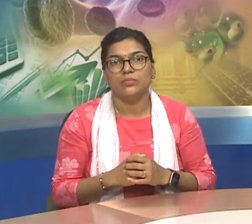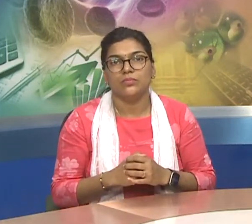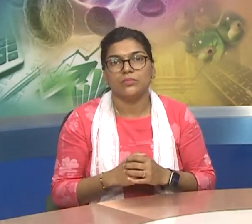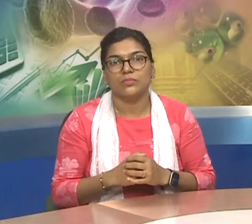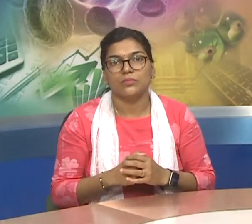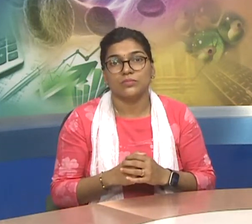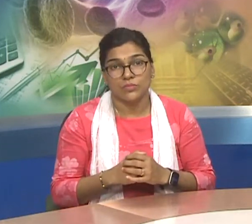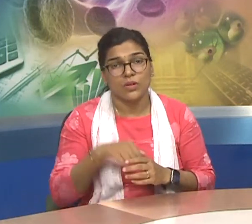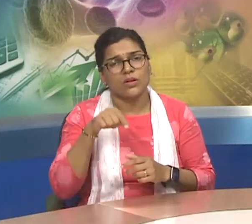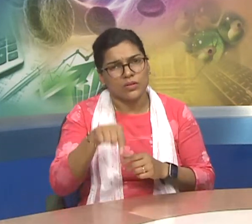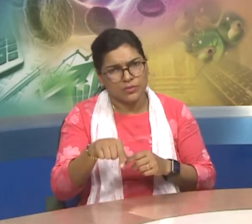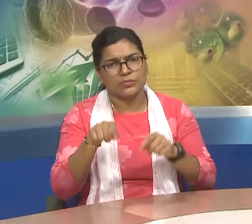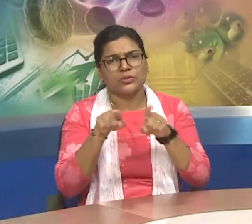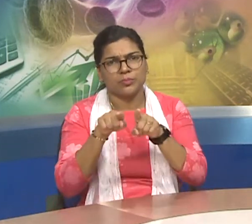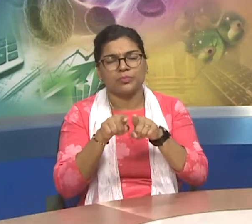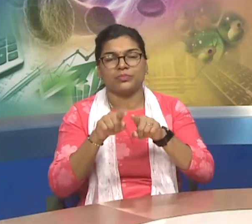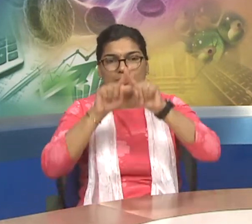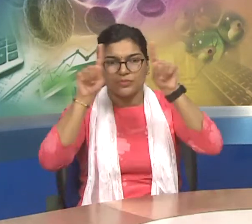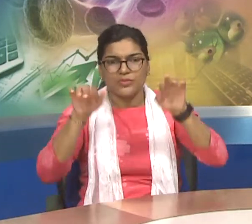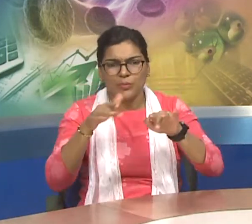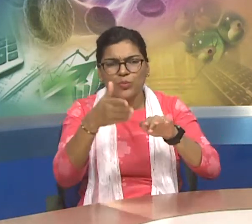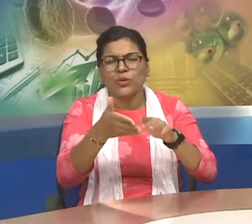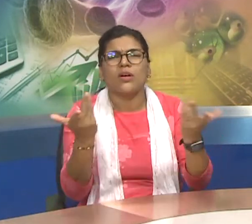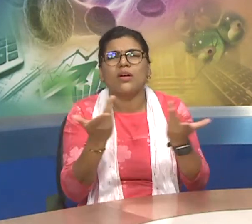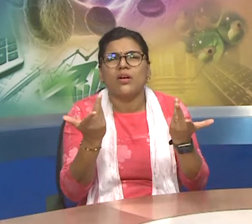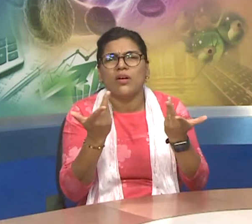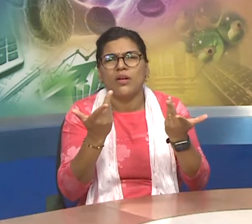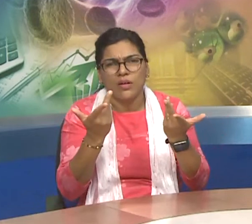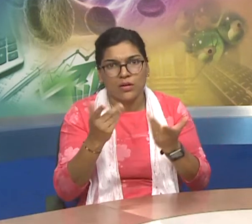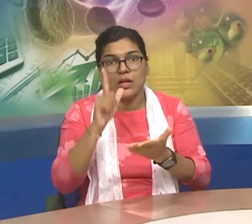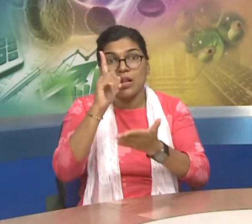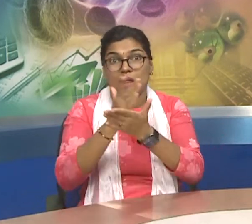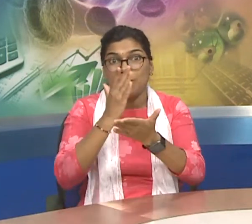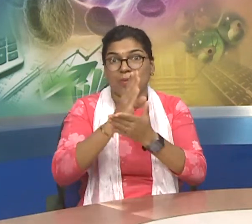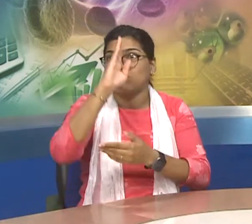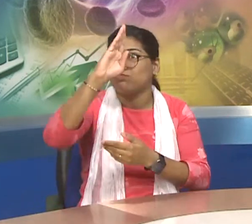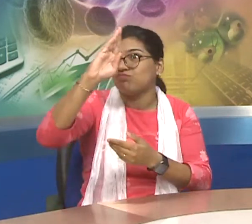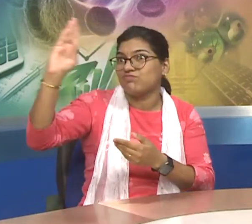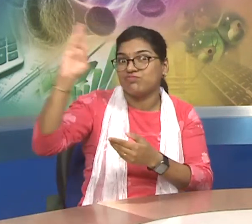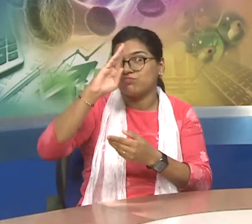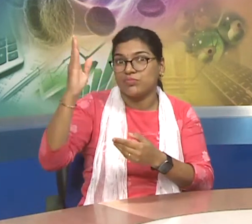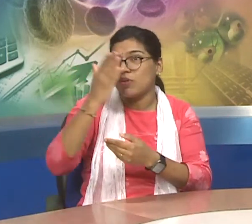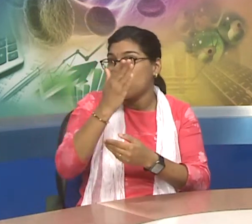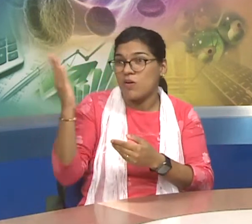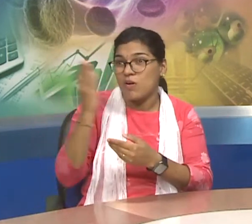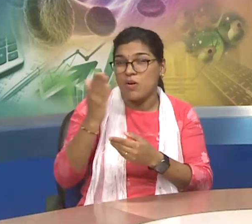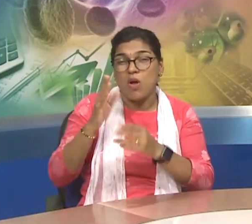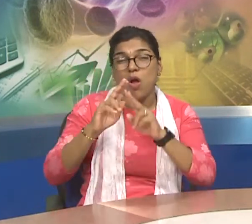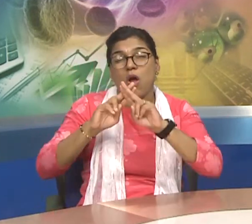the different types of services provided by library, which is computerized services.